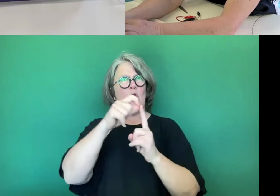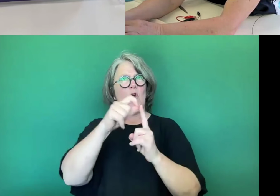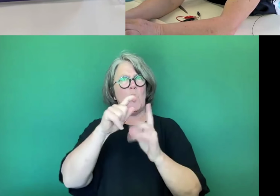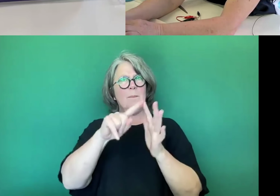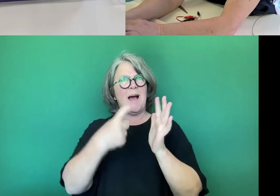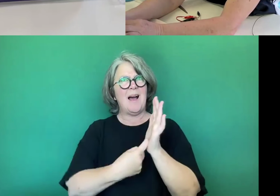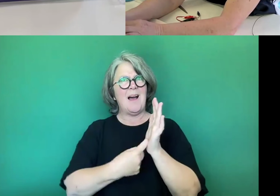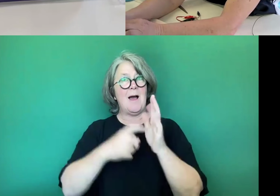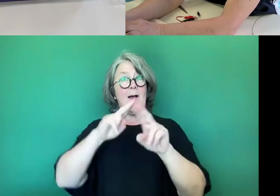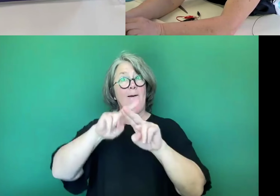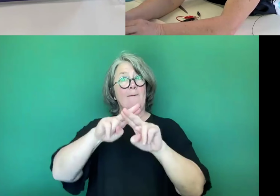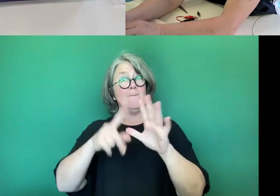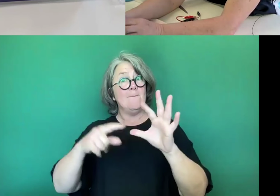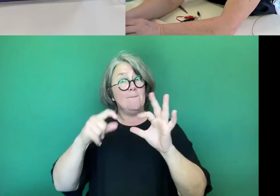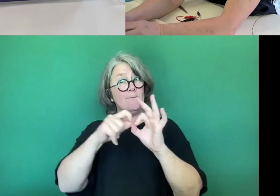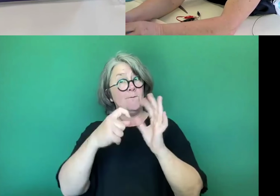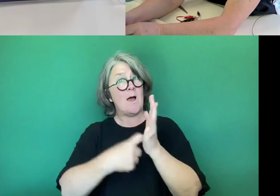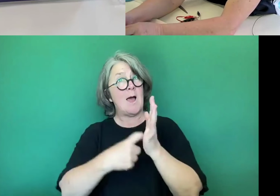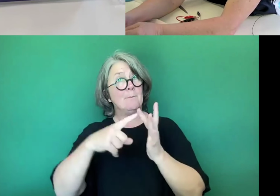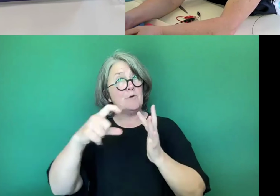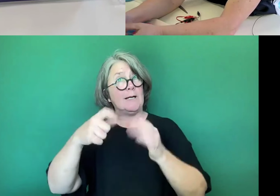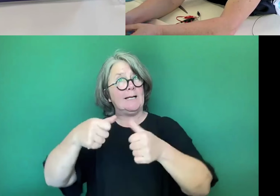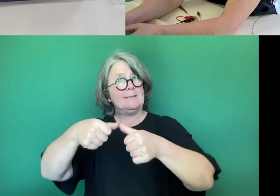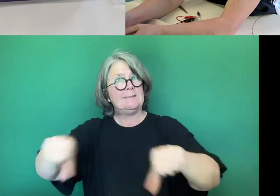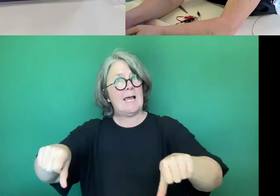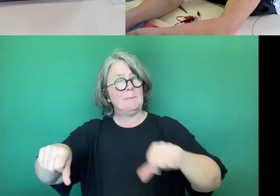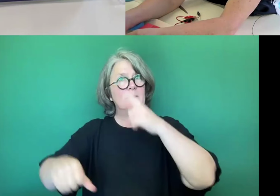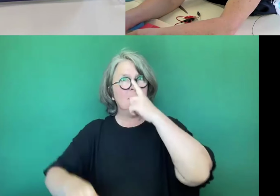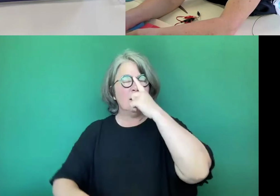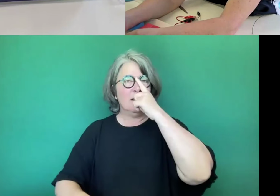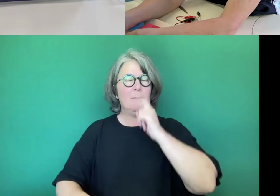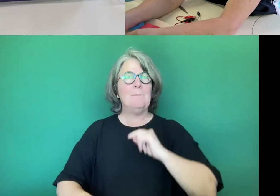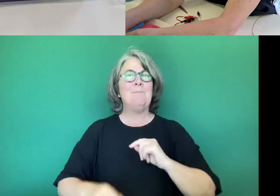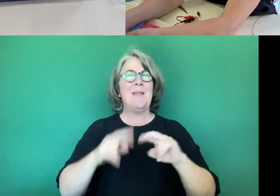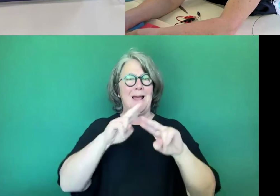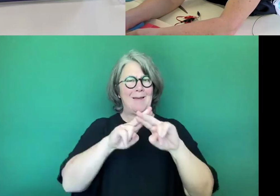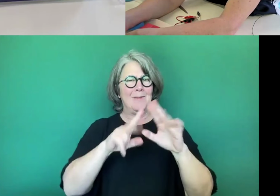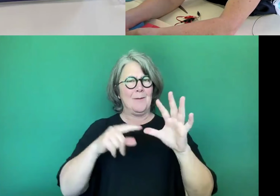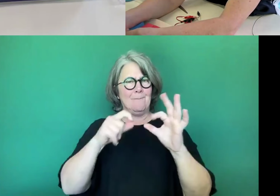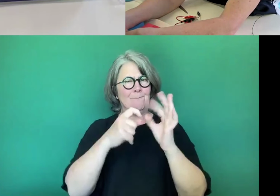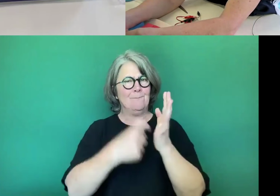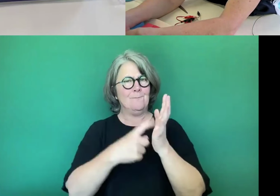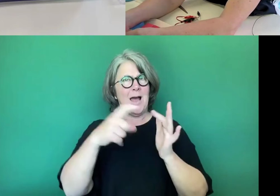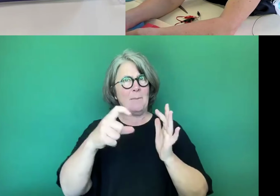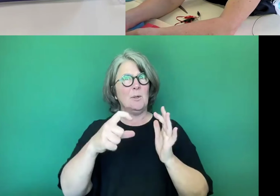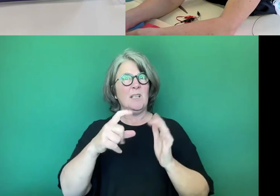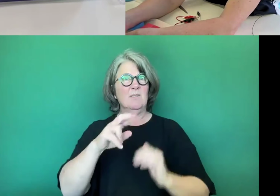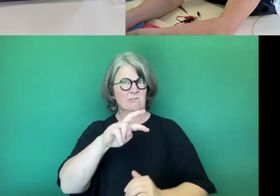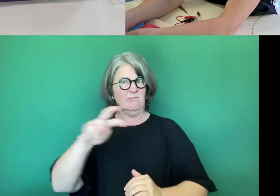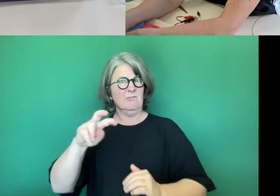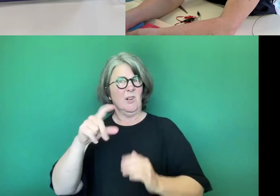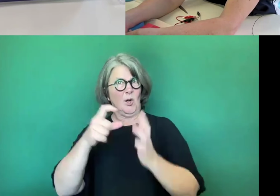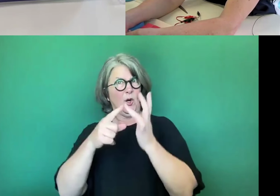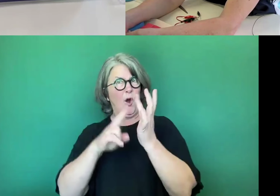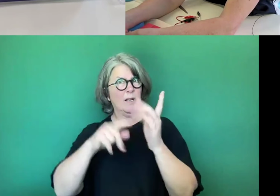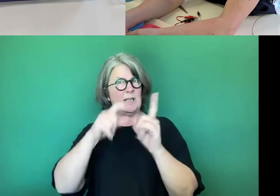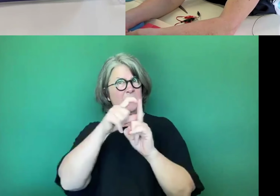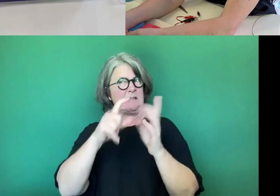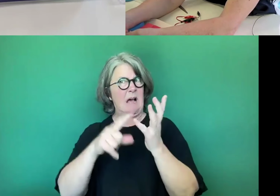the fabric is conductive and the glue is conductive as well. So you can actually put things on top